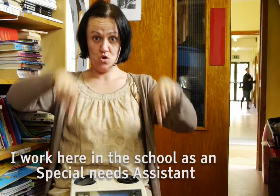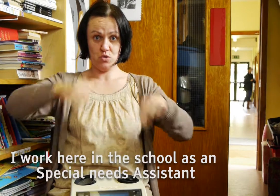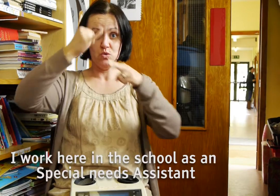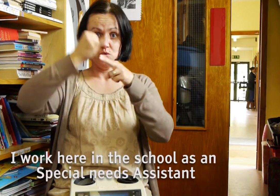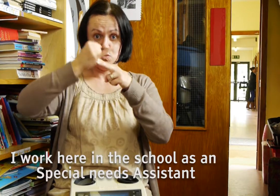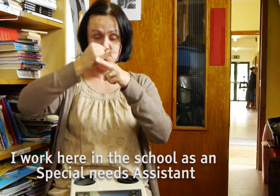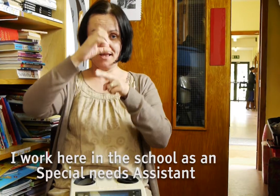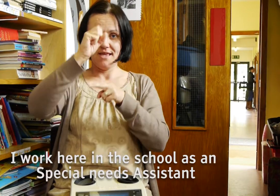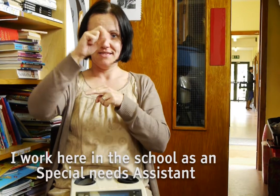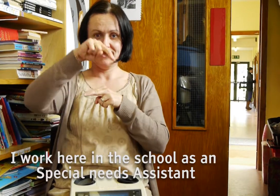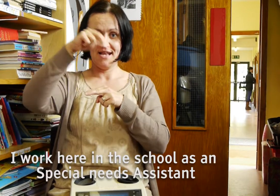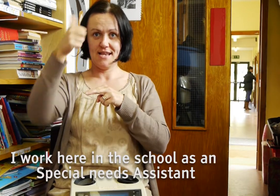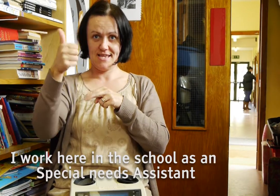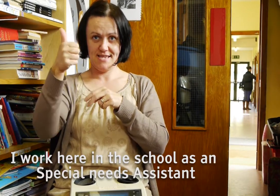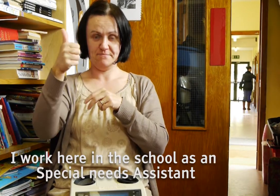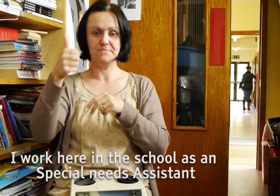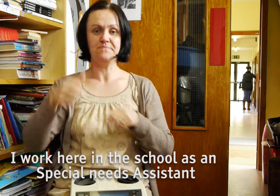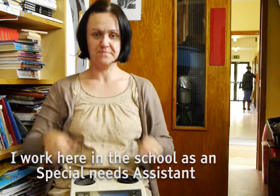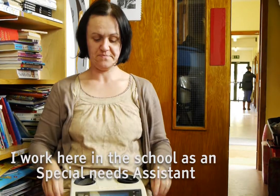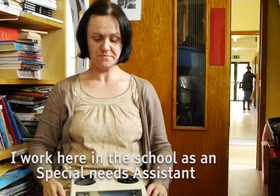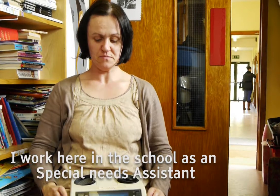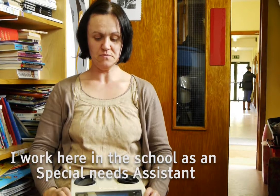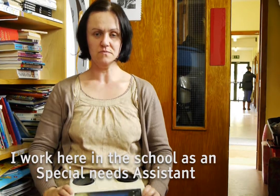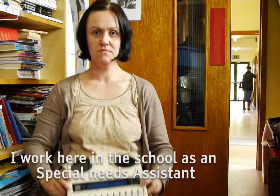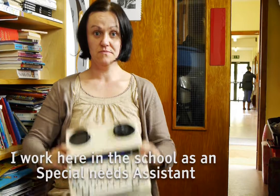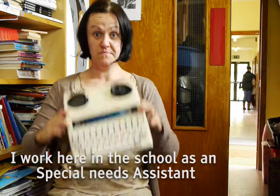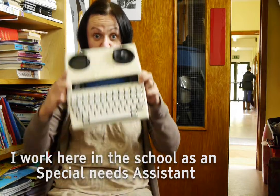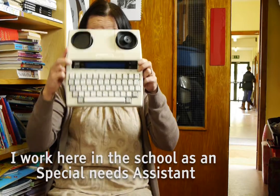I work here in the school as an SNA.